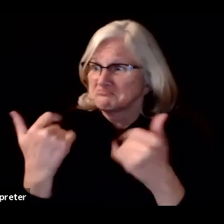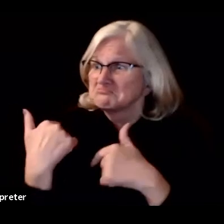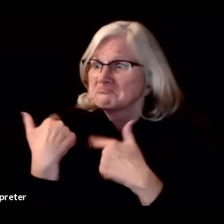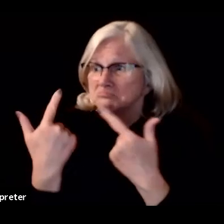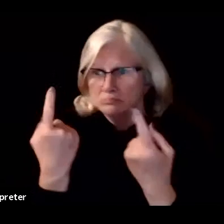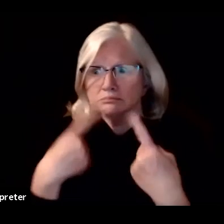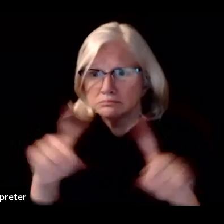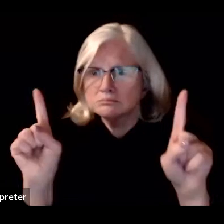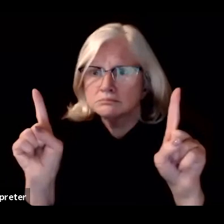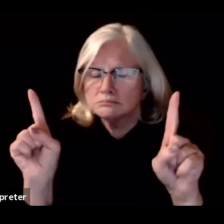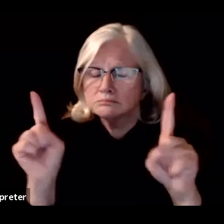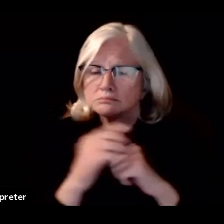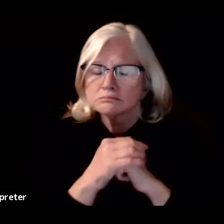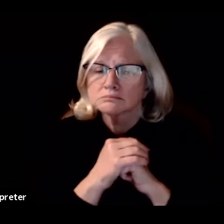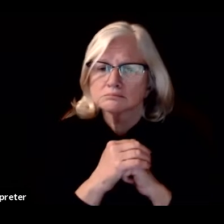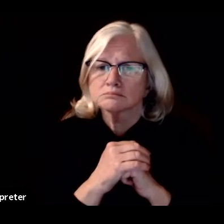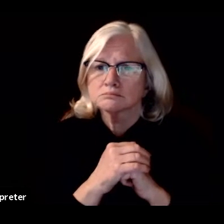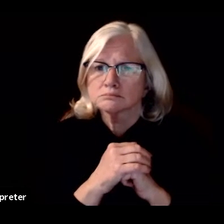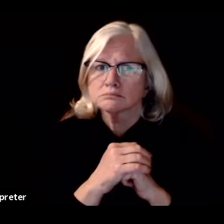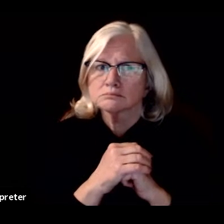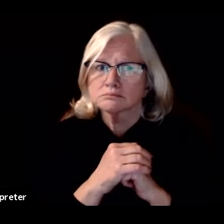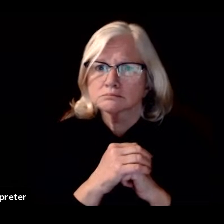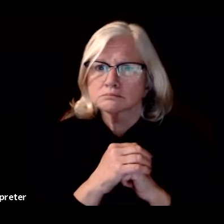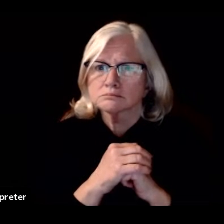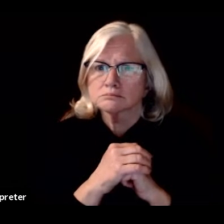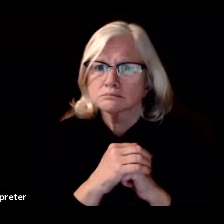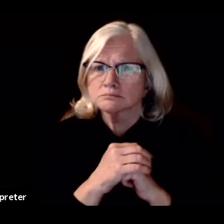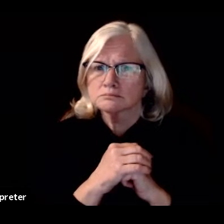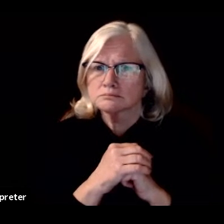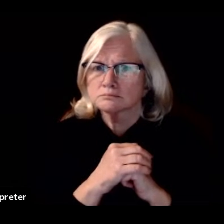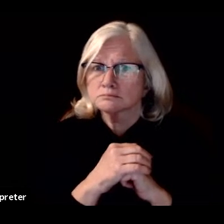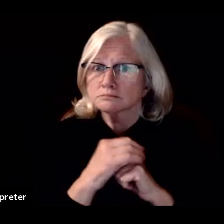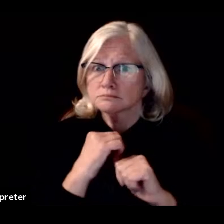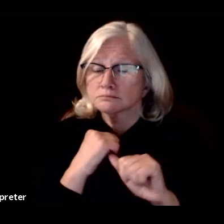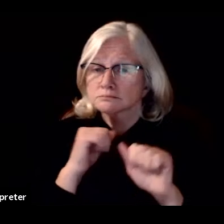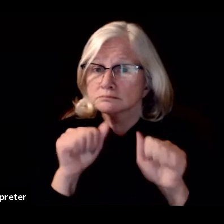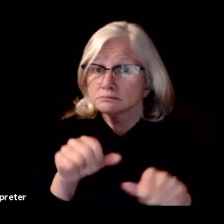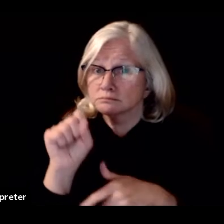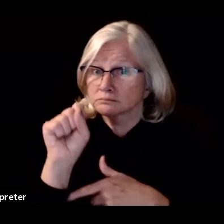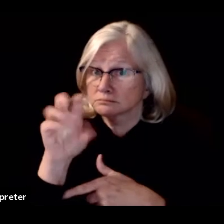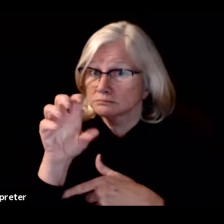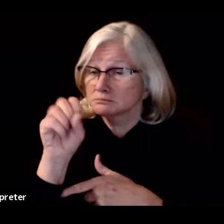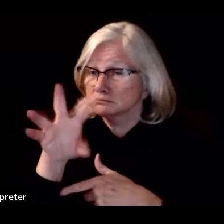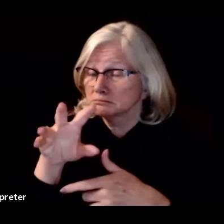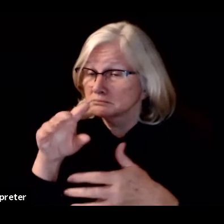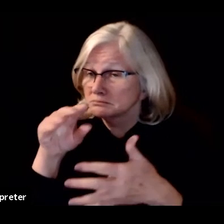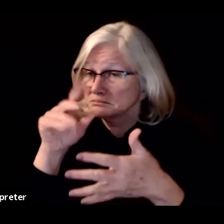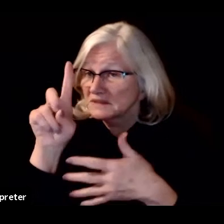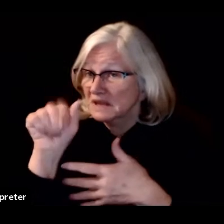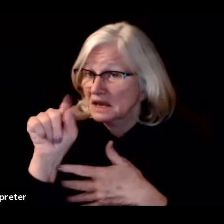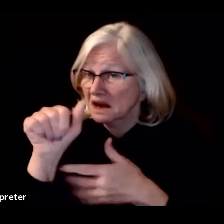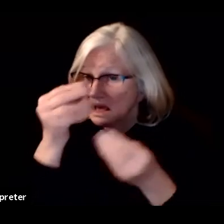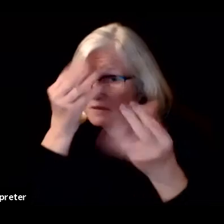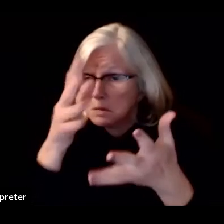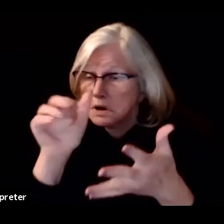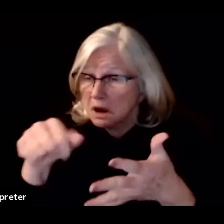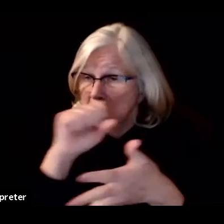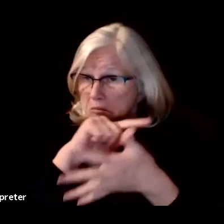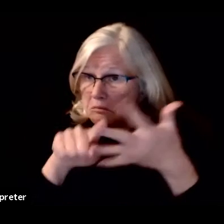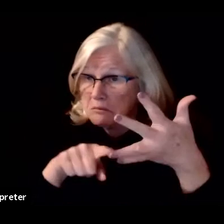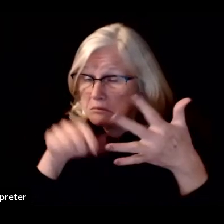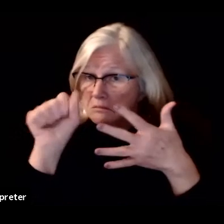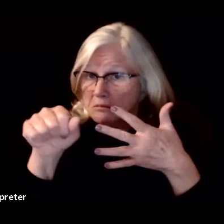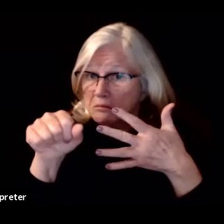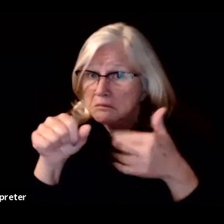Jeremy, I can give you the data that we have. The ICU capacity in the metro is at 98% in use, and